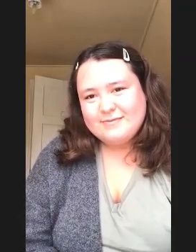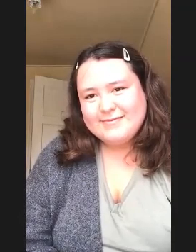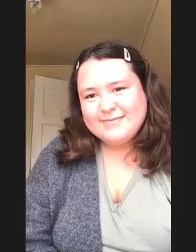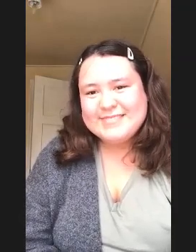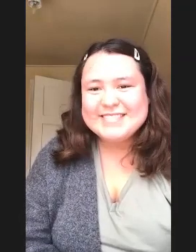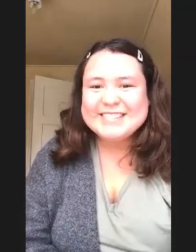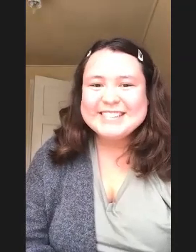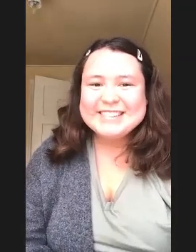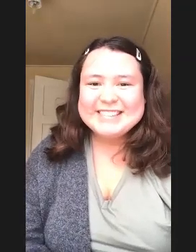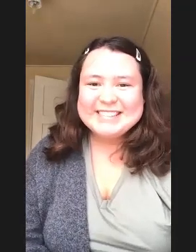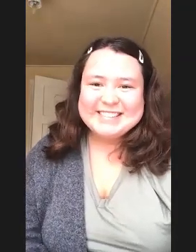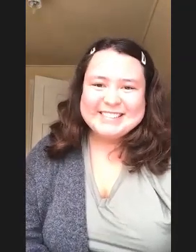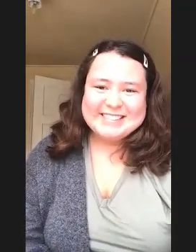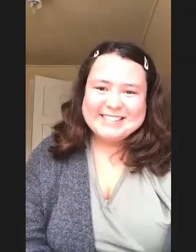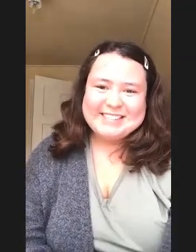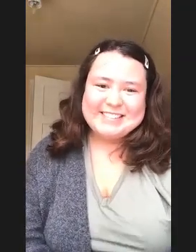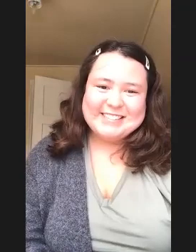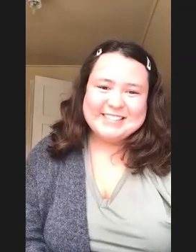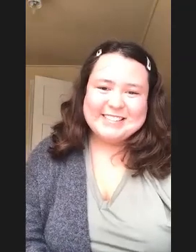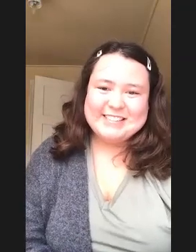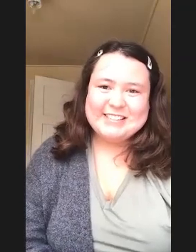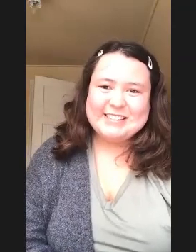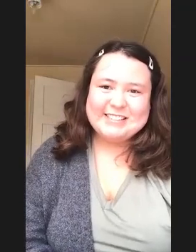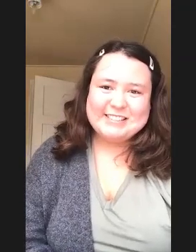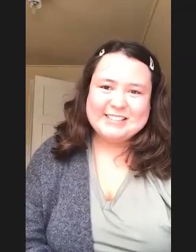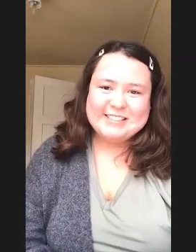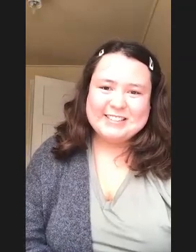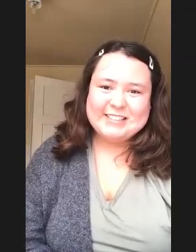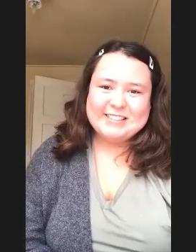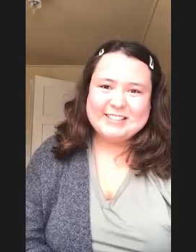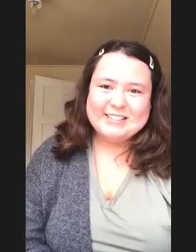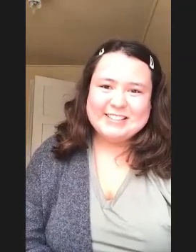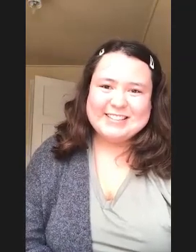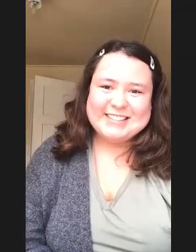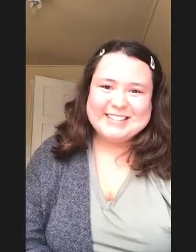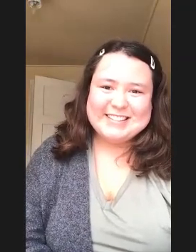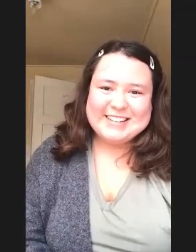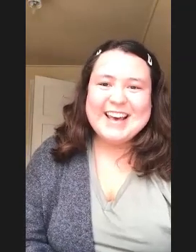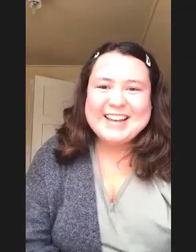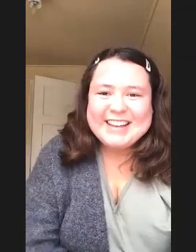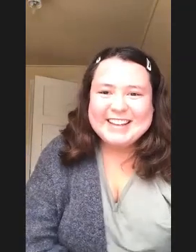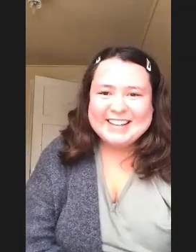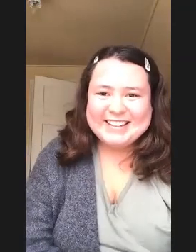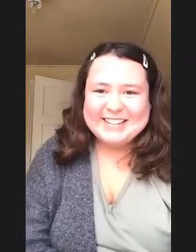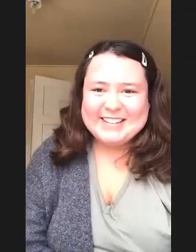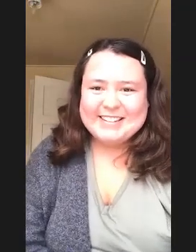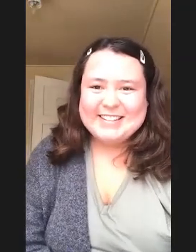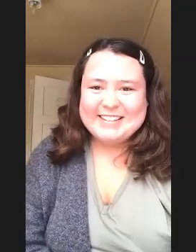And Kulu sometimes joins us for our meetings, just like Jodi, your cat, joined us for a minute. We Yeah. we love our animal